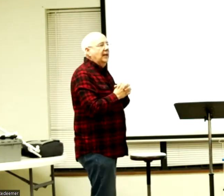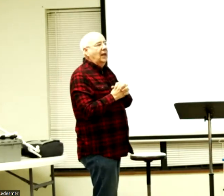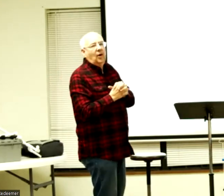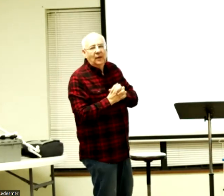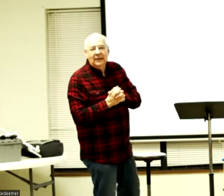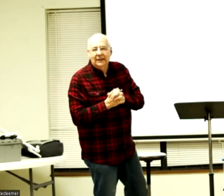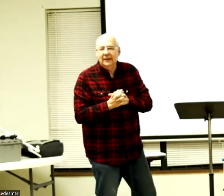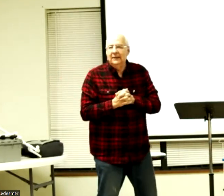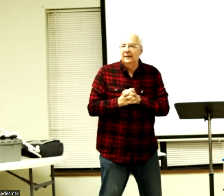Hello.